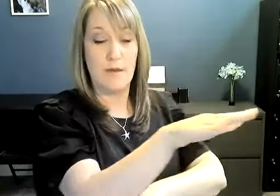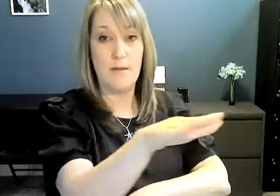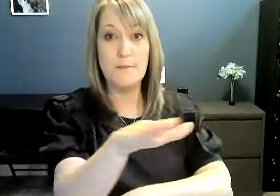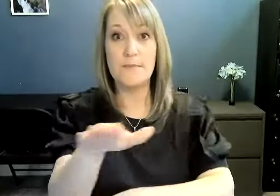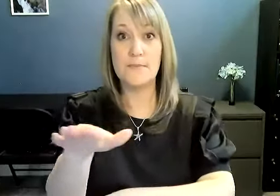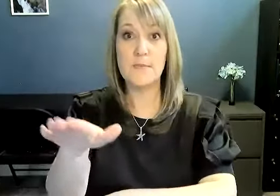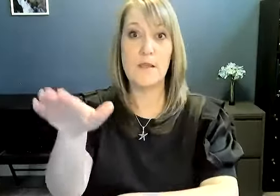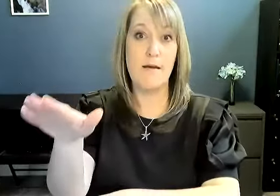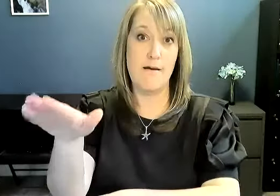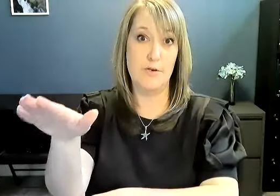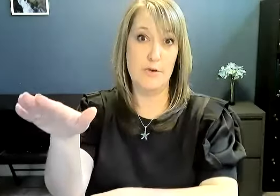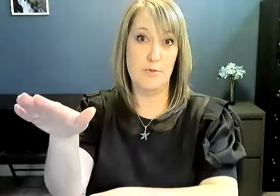Okay, afternoon.